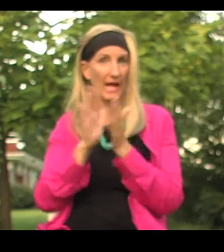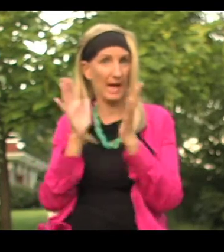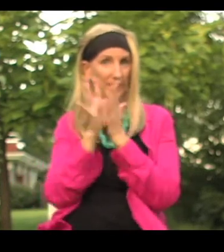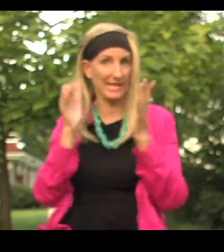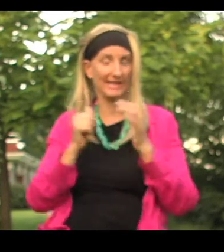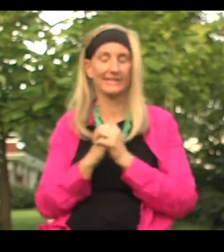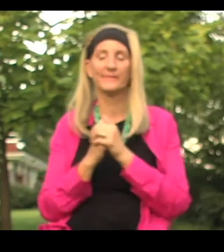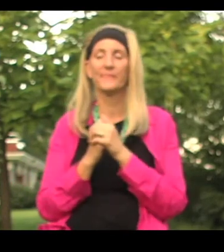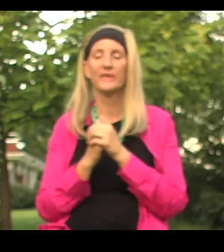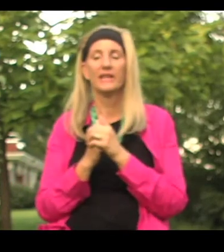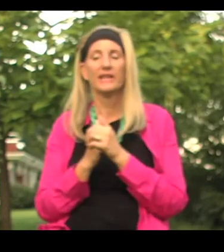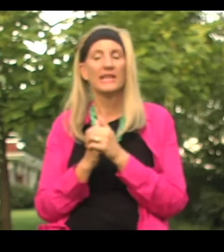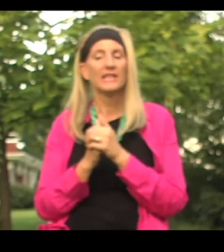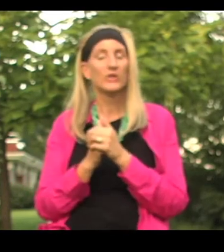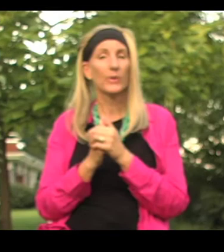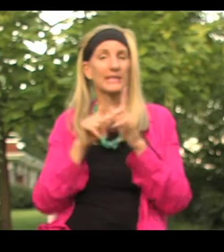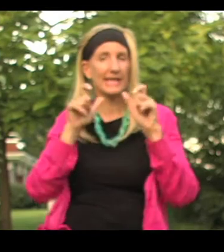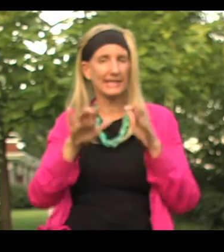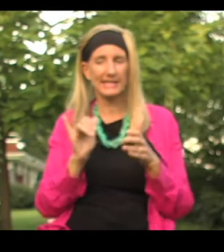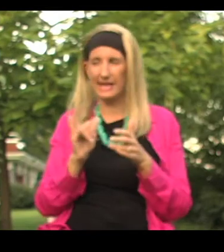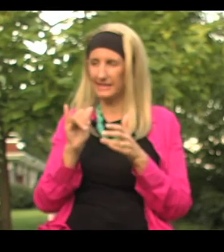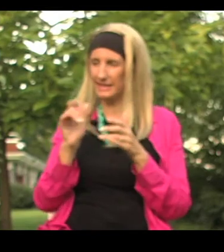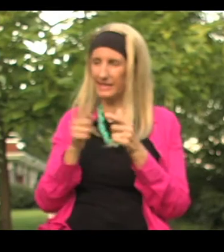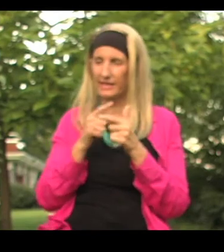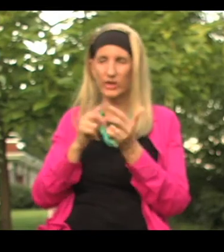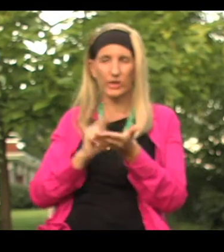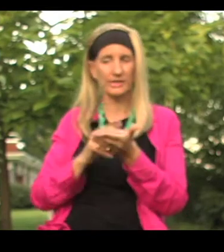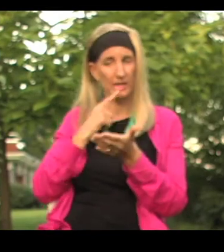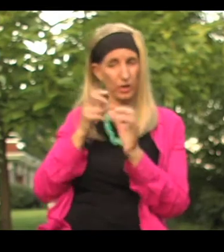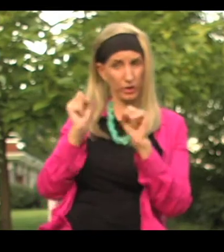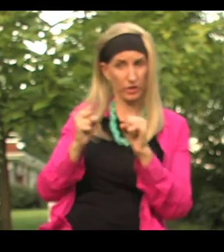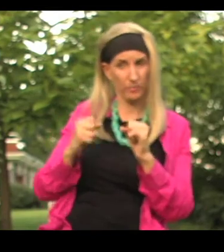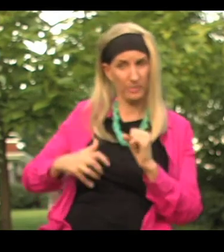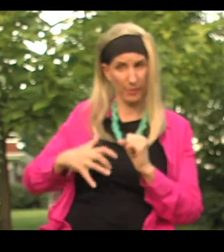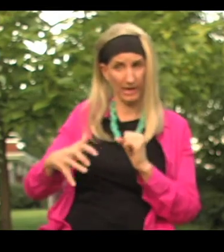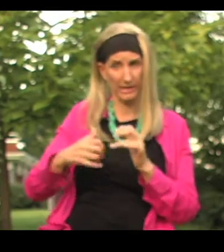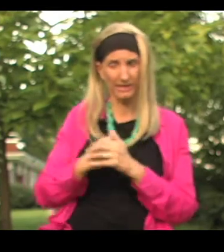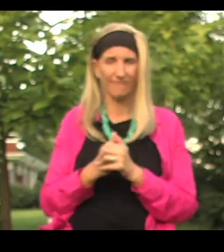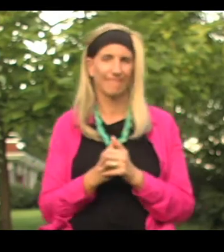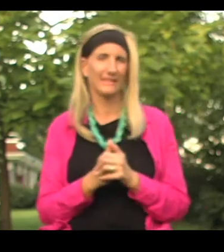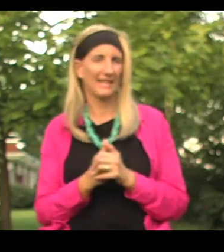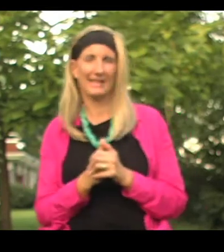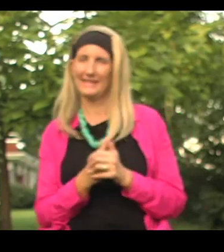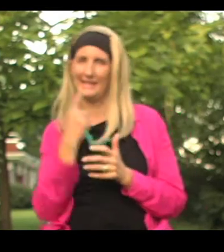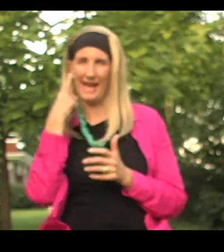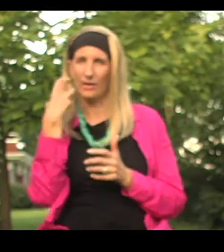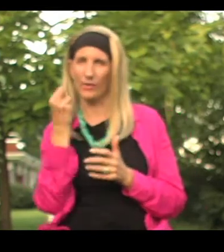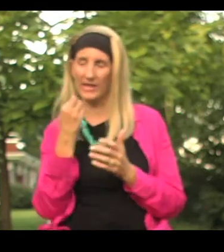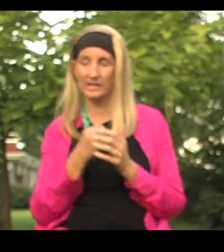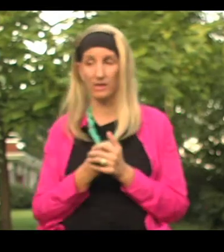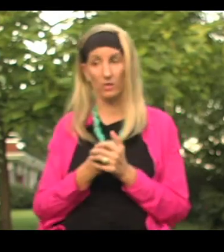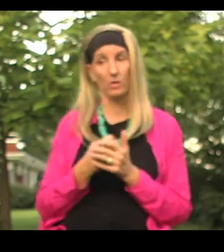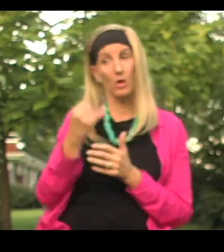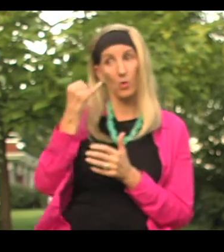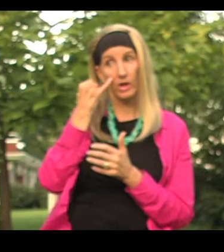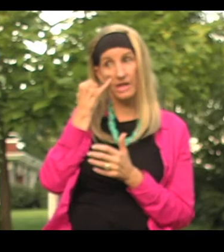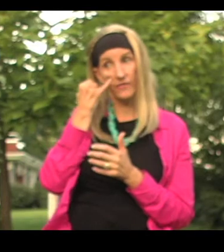Happy Hands. So I went to take the test, and then the nurse said, "Could you be pregnant?" And I said, "I don't think so." "Well, if you